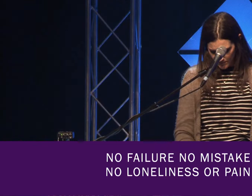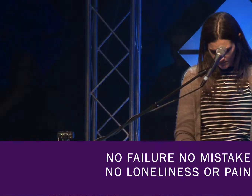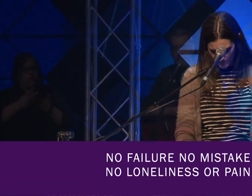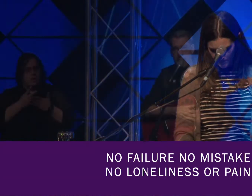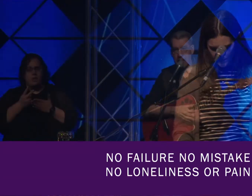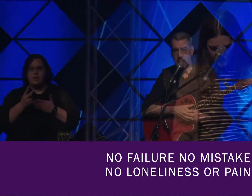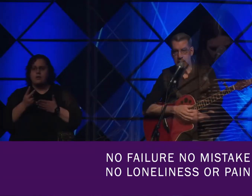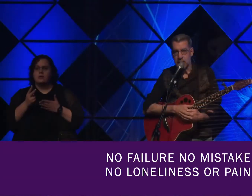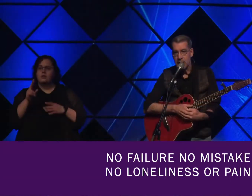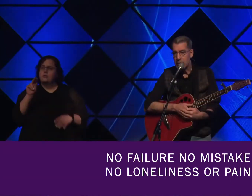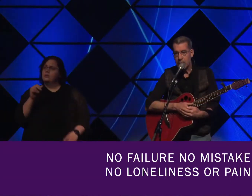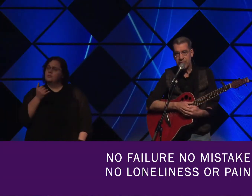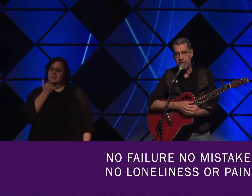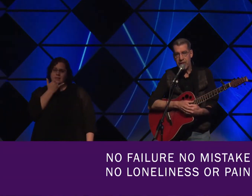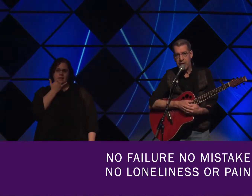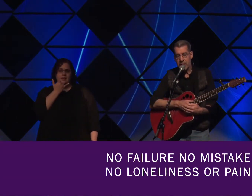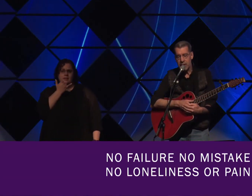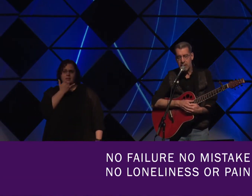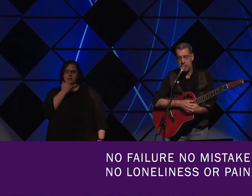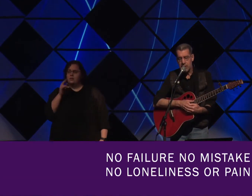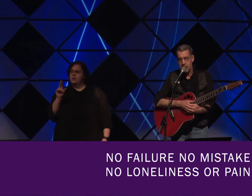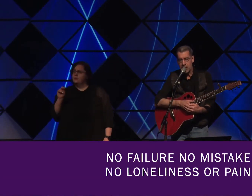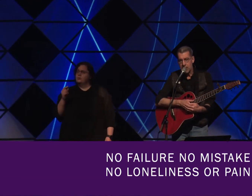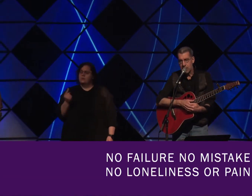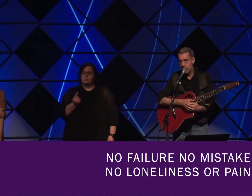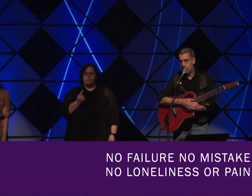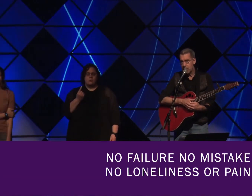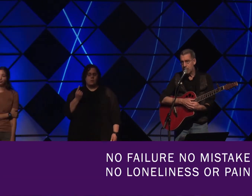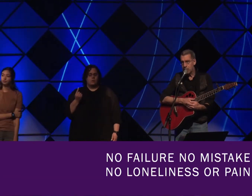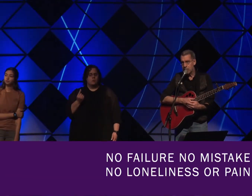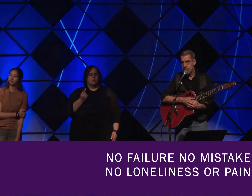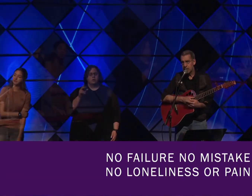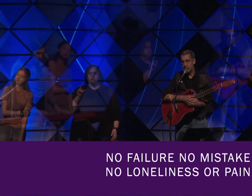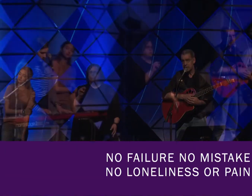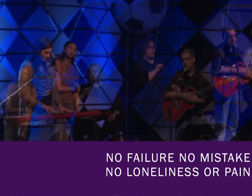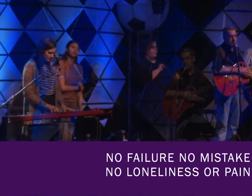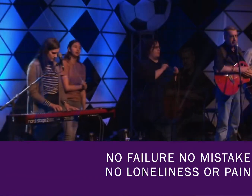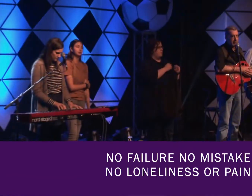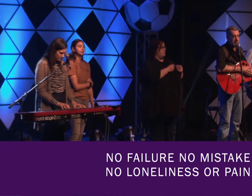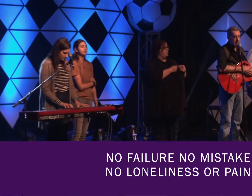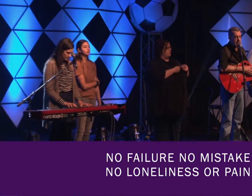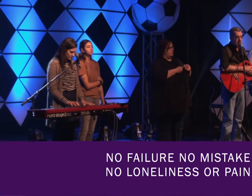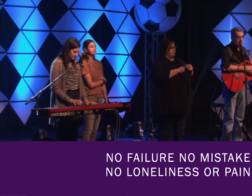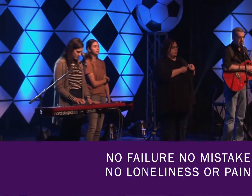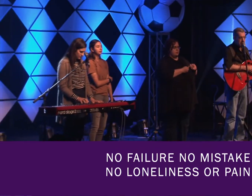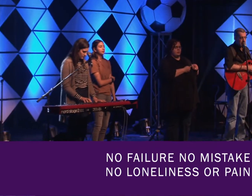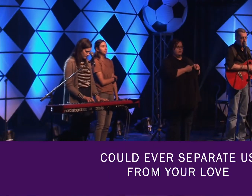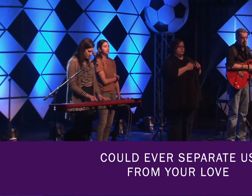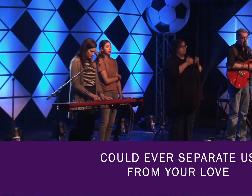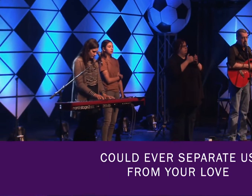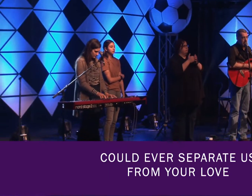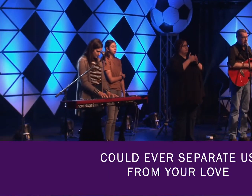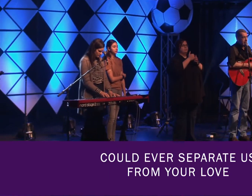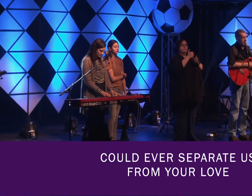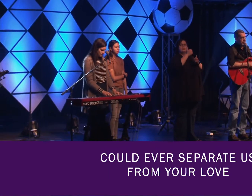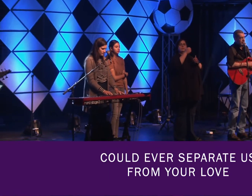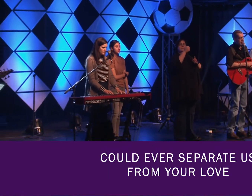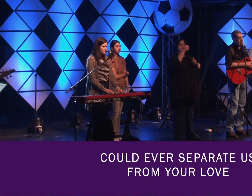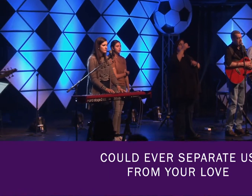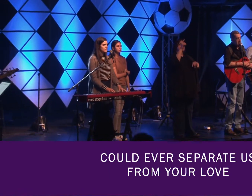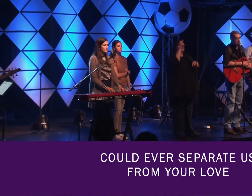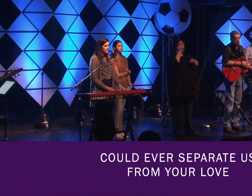No failure, no mistake, no loneliness or pain could